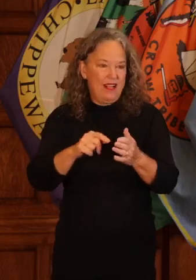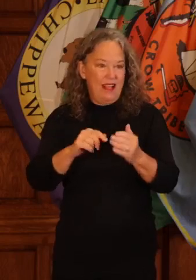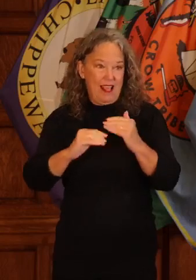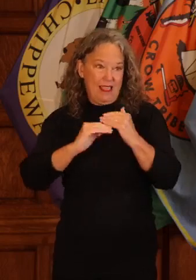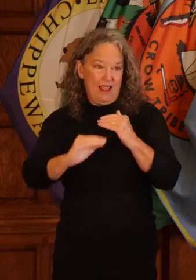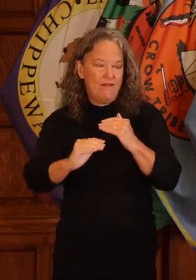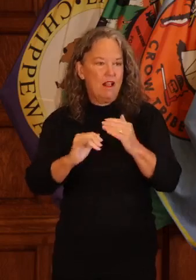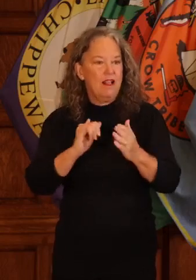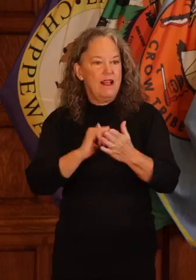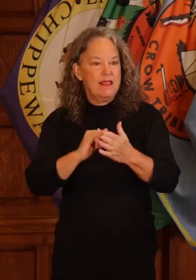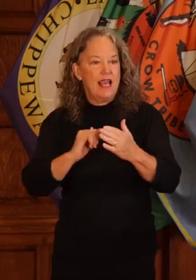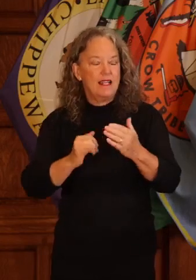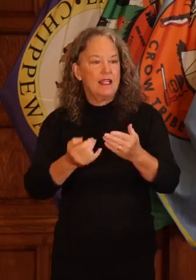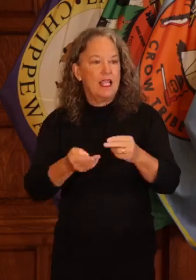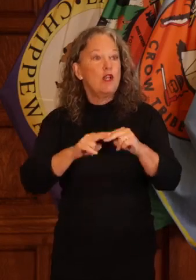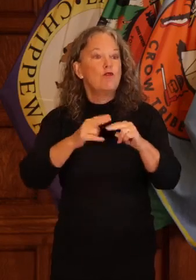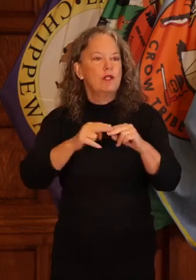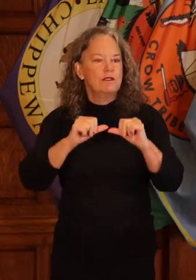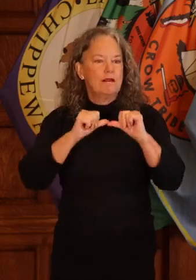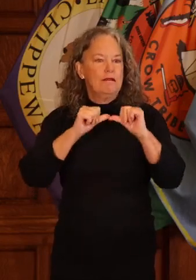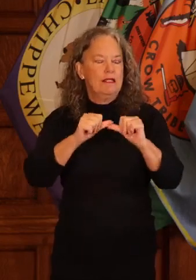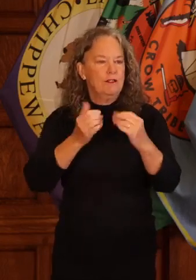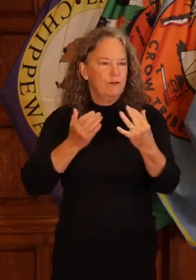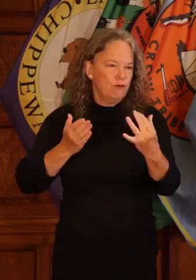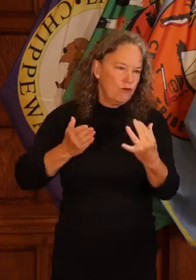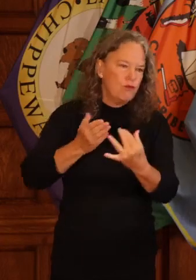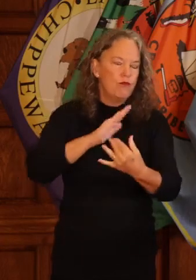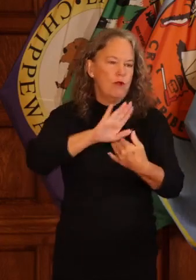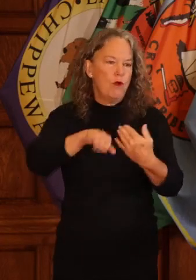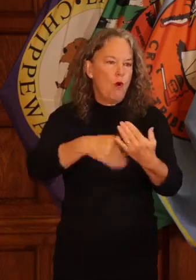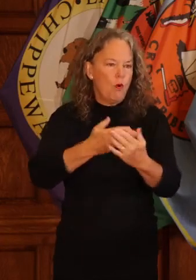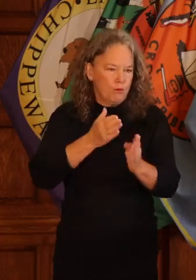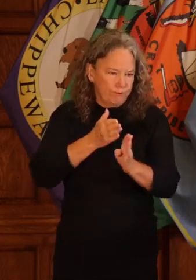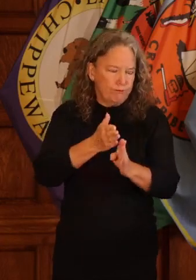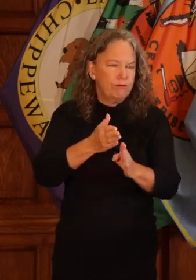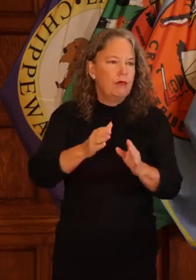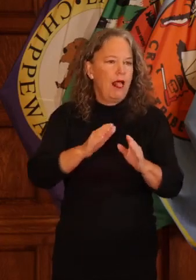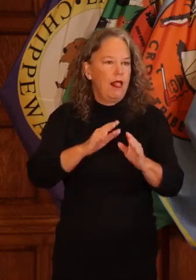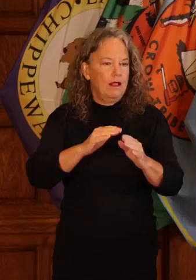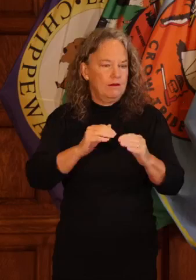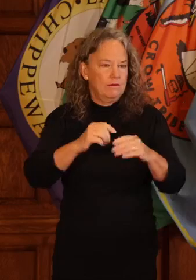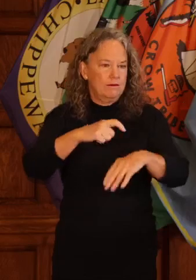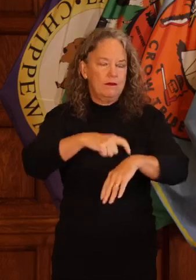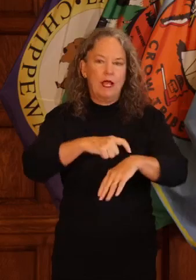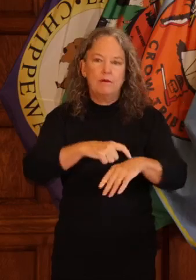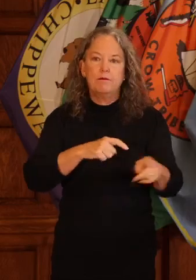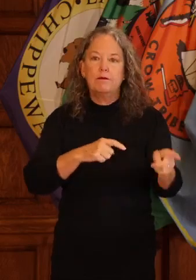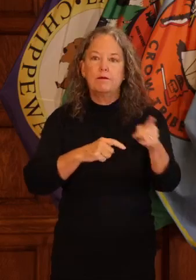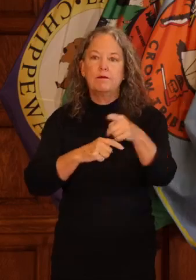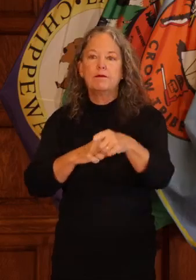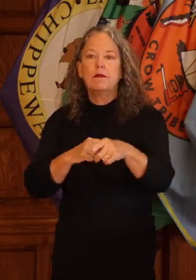through their career. So I think it takes care of teachers at all levels. Yes?